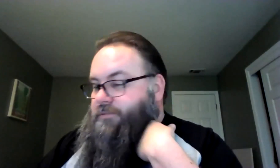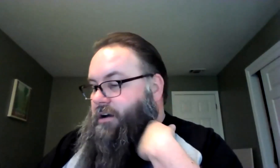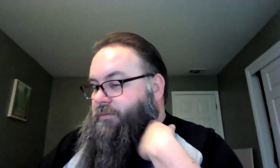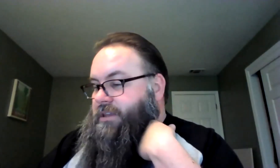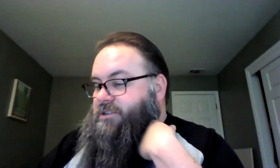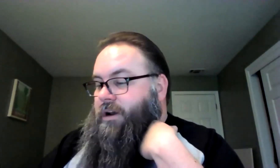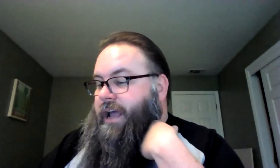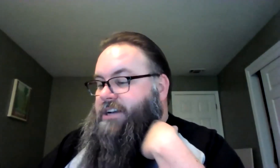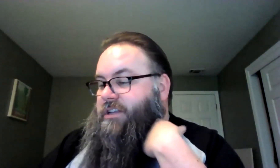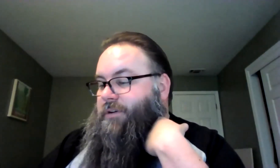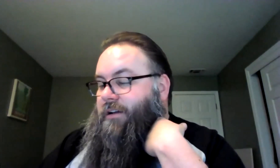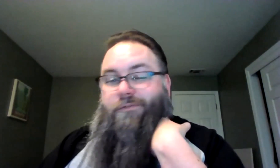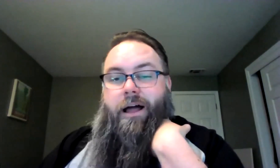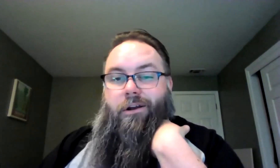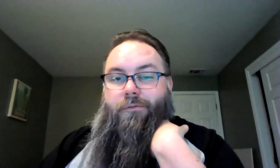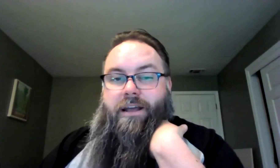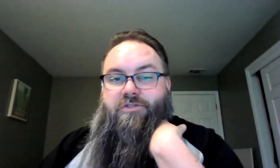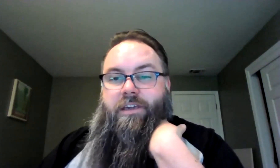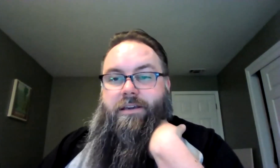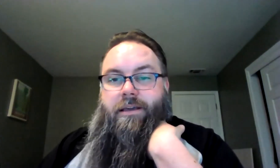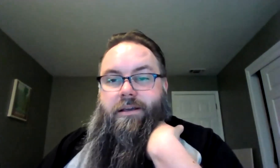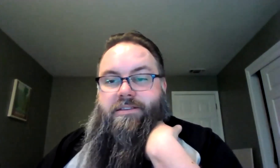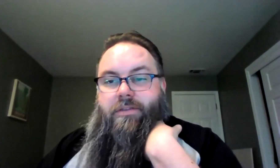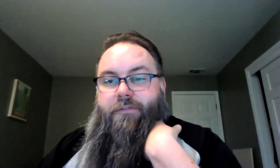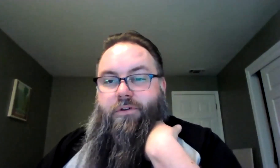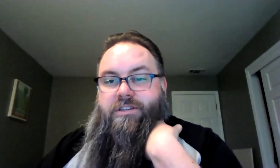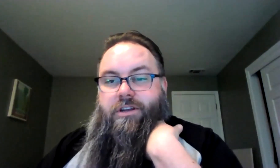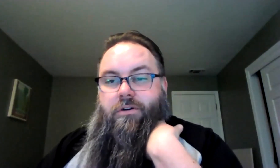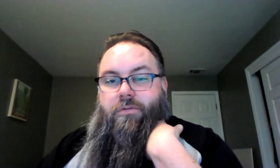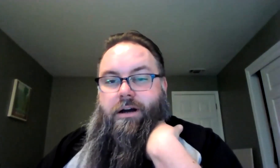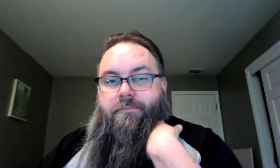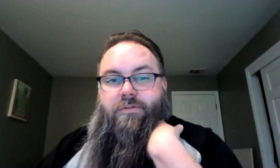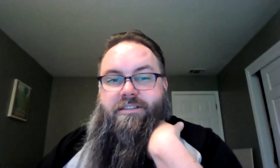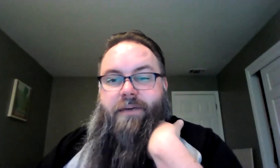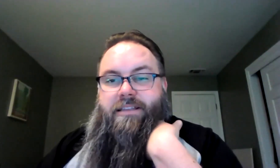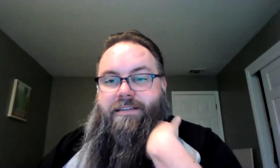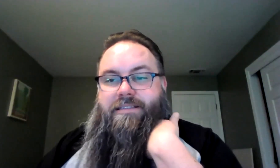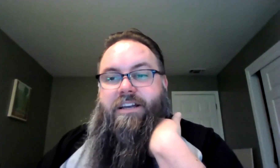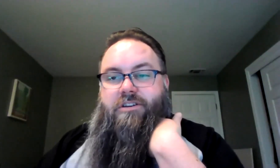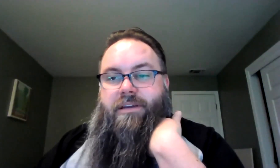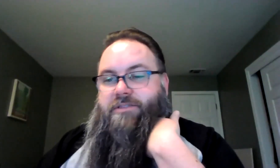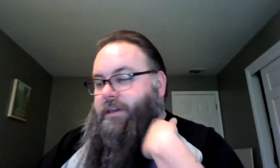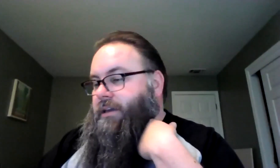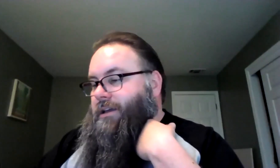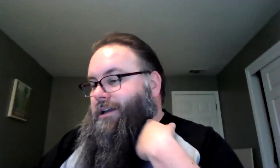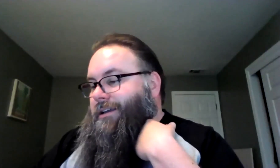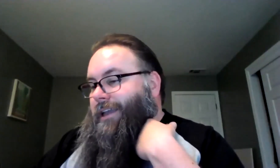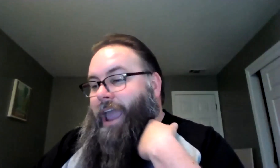be talking with us. So we're going to actually put out a flyer for next week so that folks know to expect that discussion,